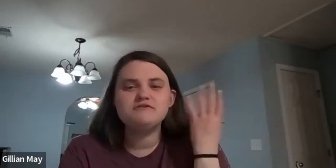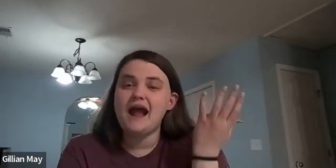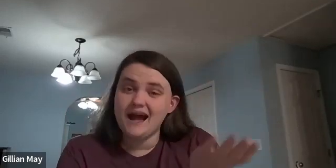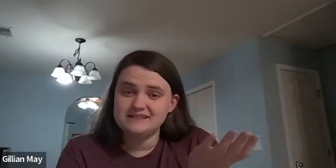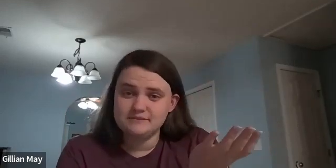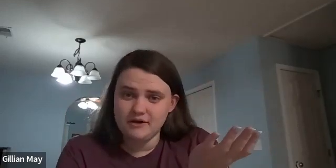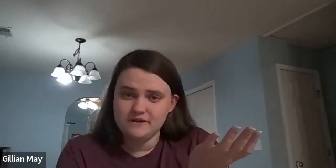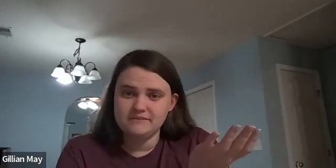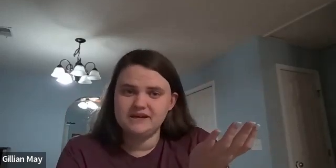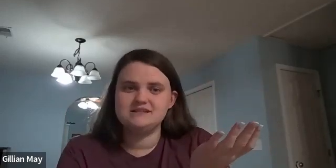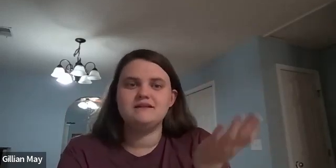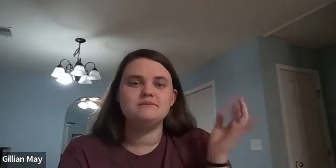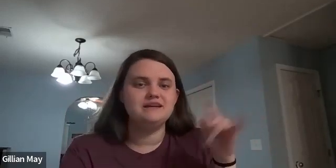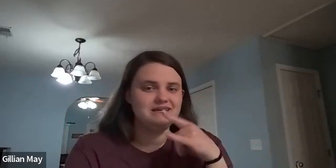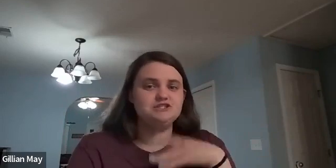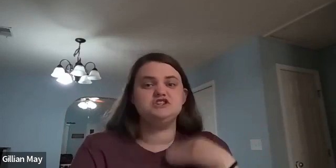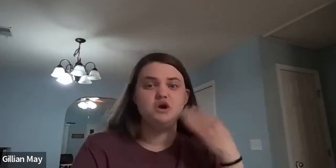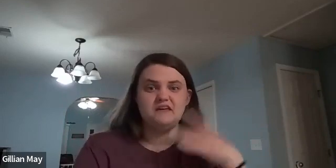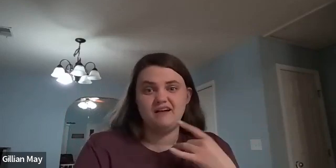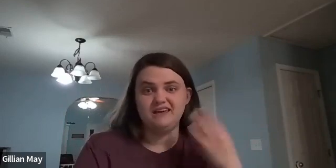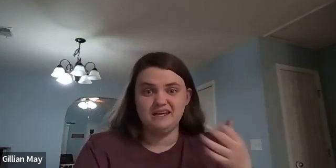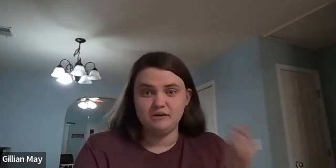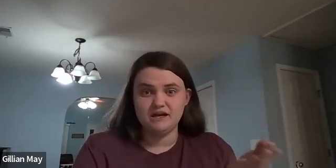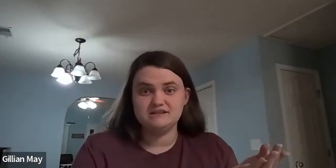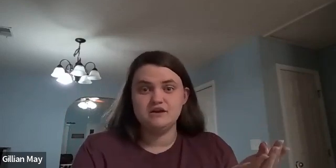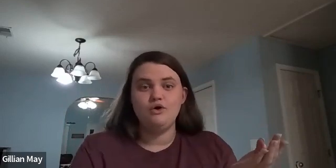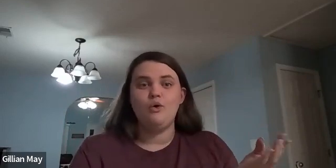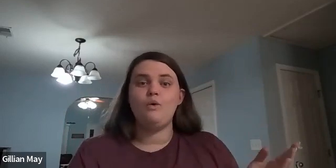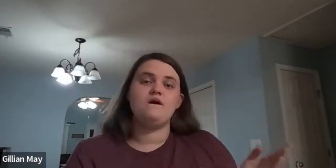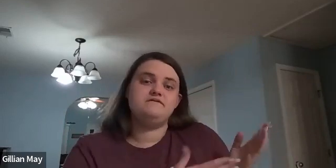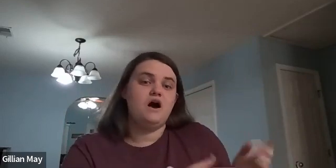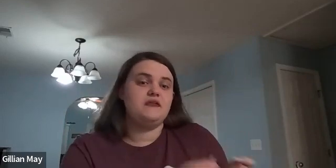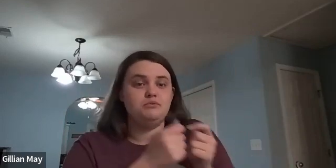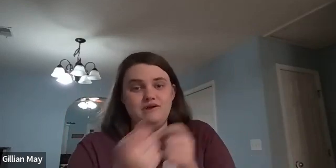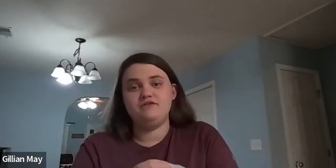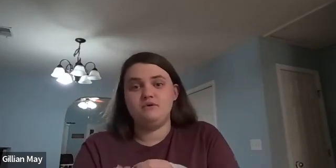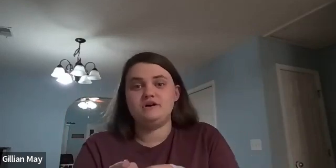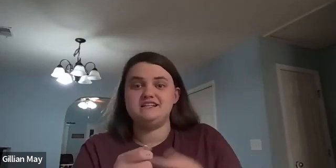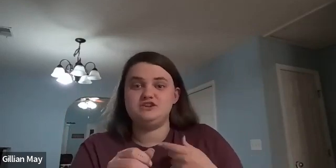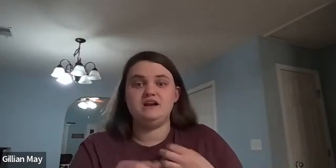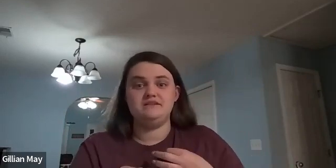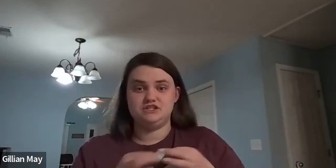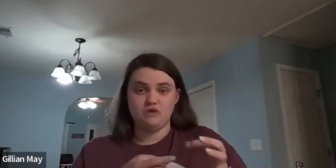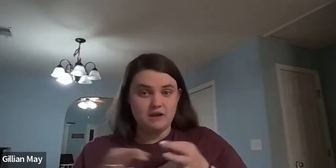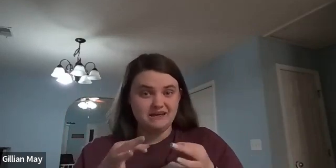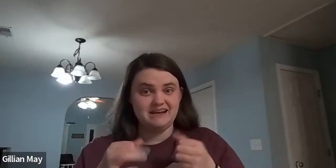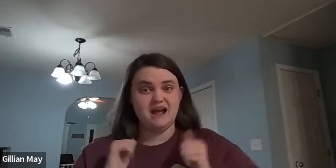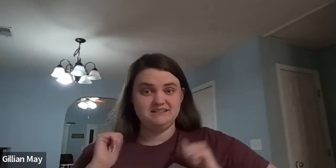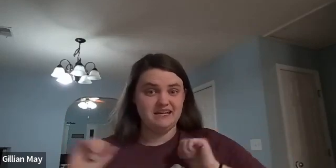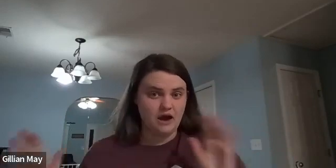never asked about them, because a lot of my kids just know what they like anyways. Or if not, then I'll pull out the book and I start kind of describing it and acting it